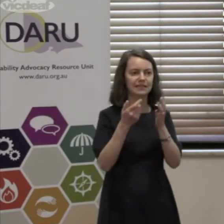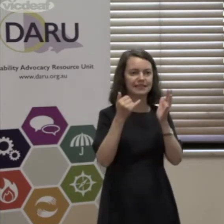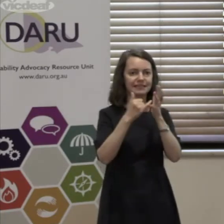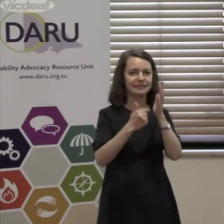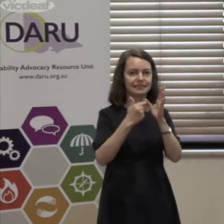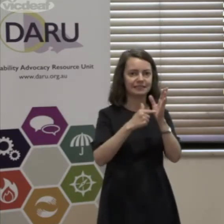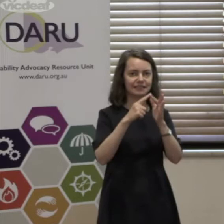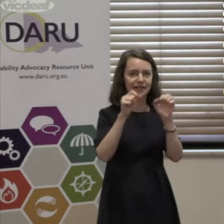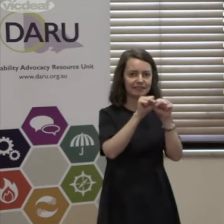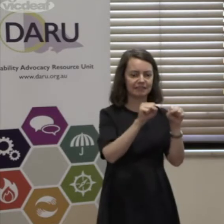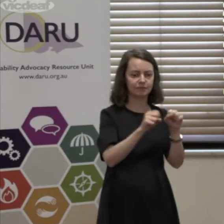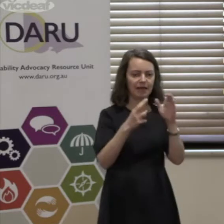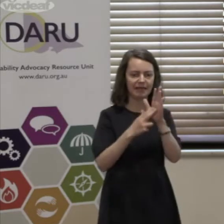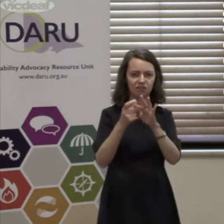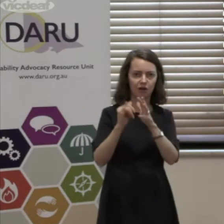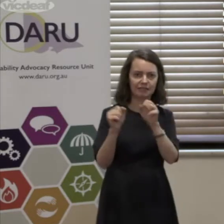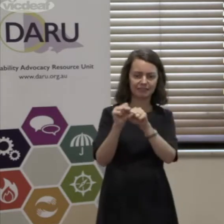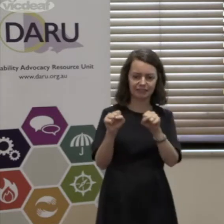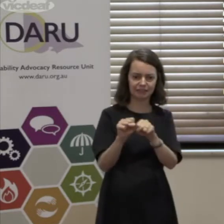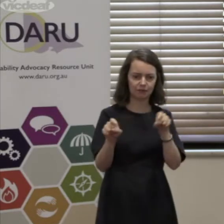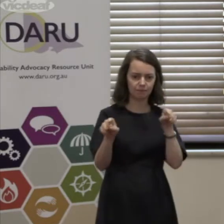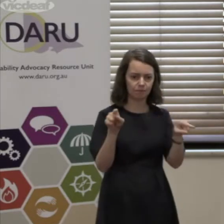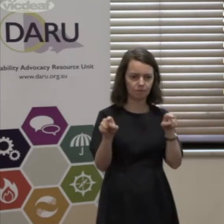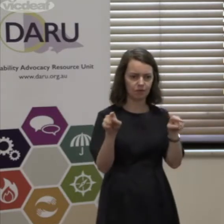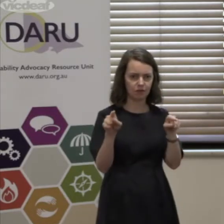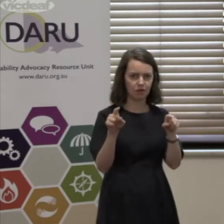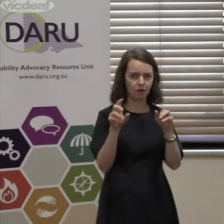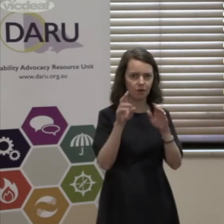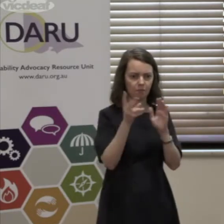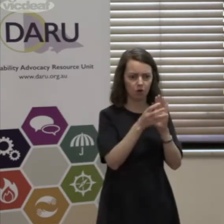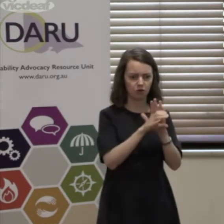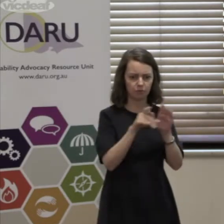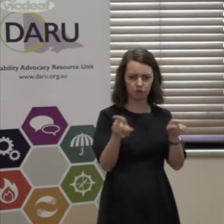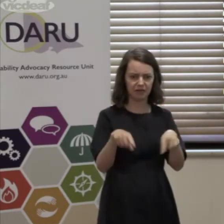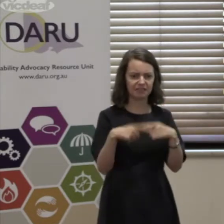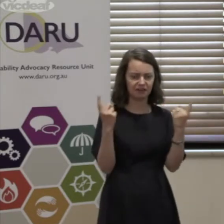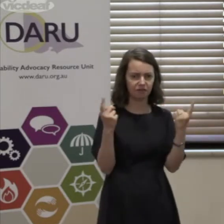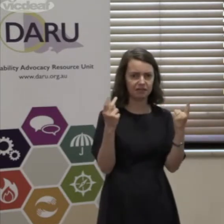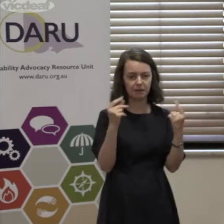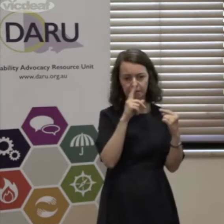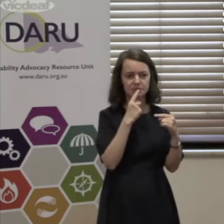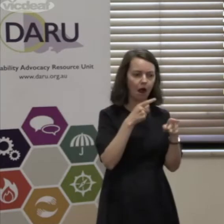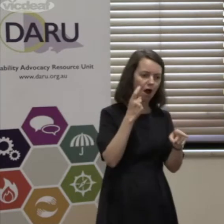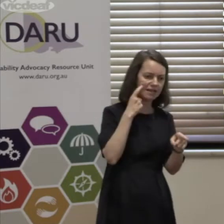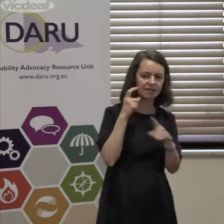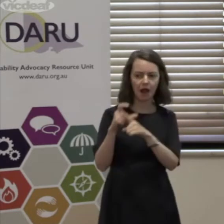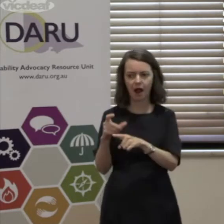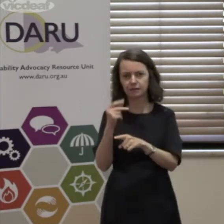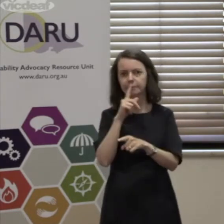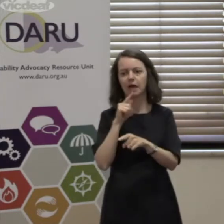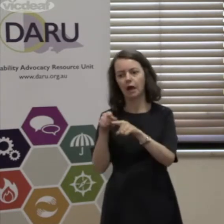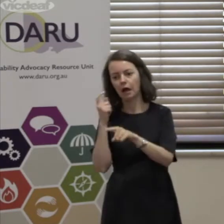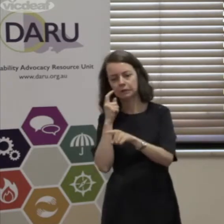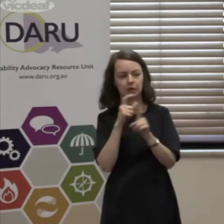system and the NDIS, some people have found them to be different, and some people report easier and some people report harder.